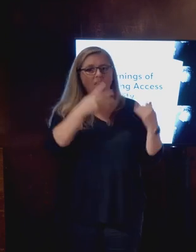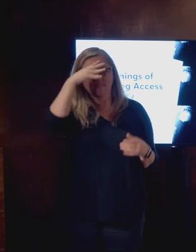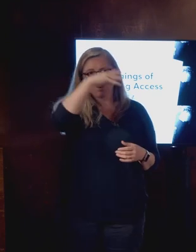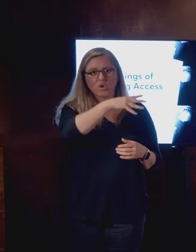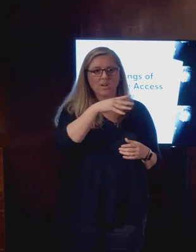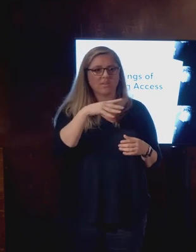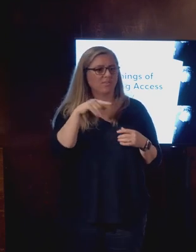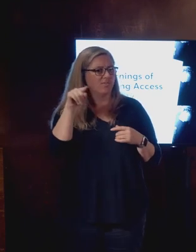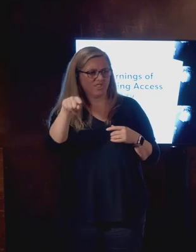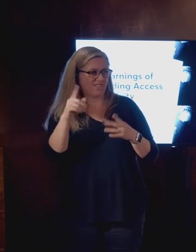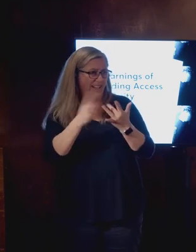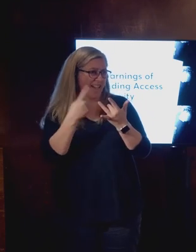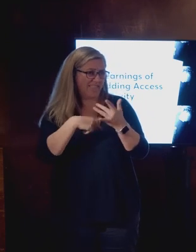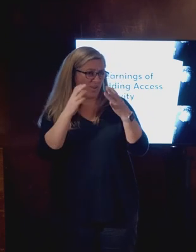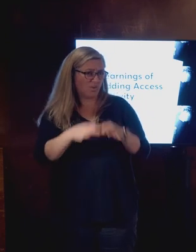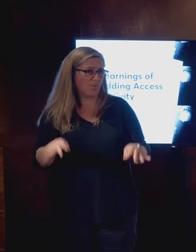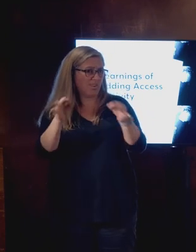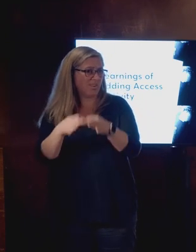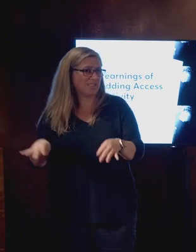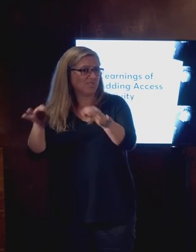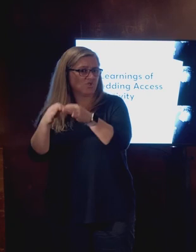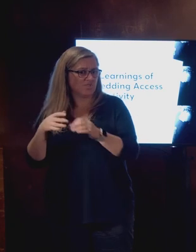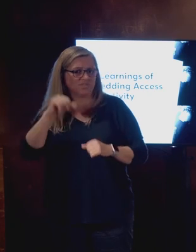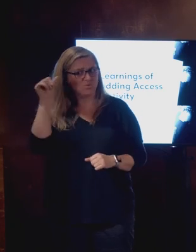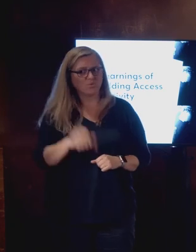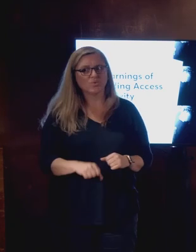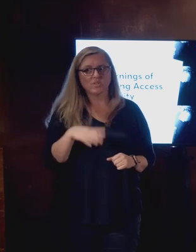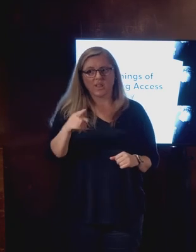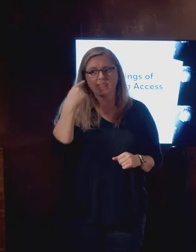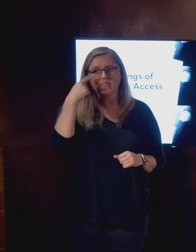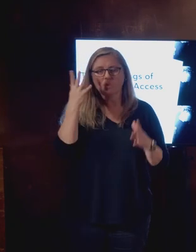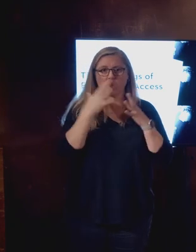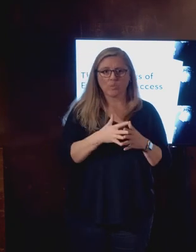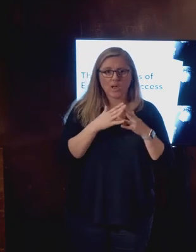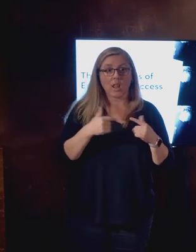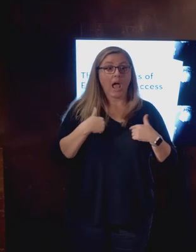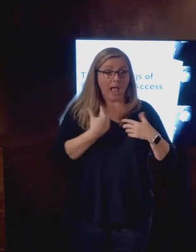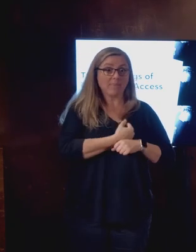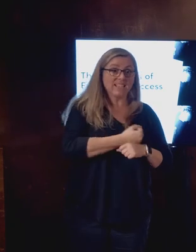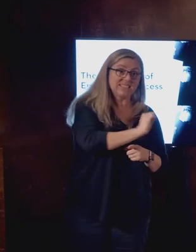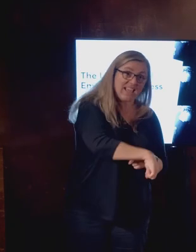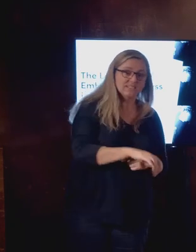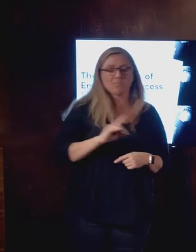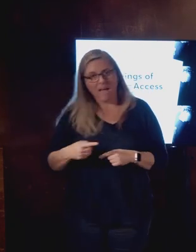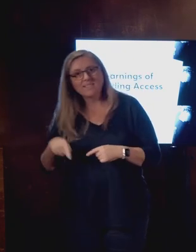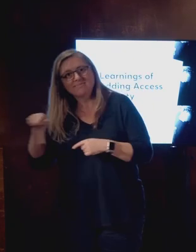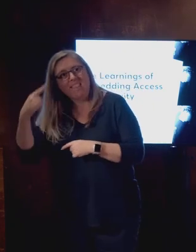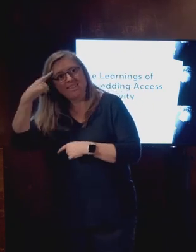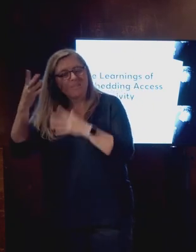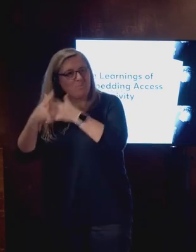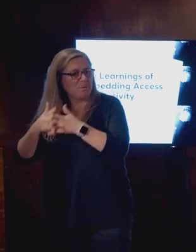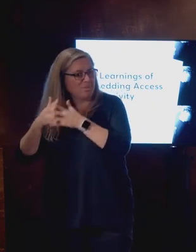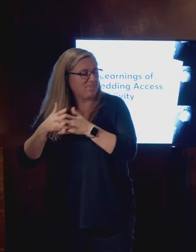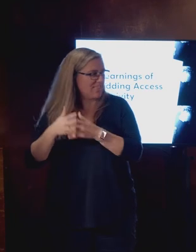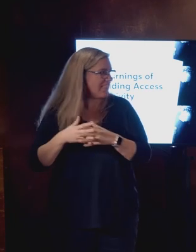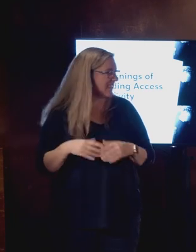for every organisation in the arts. I think it's really useful. I know I made it, but I think it's really useful. Are you reviewing